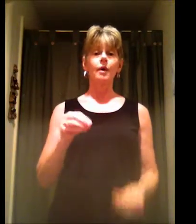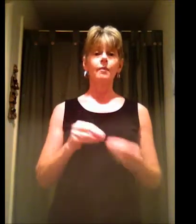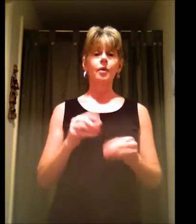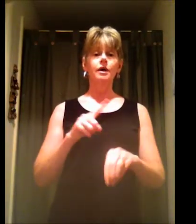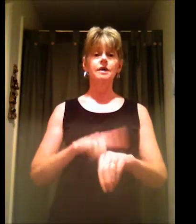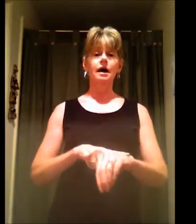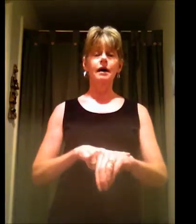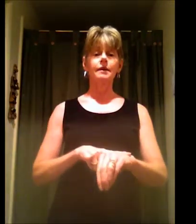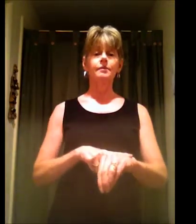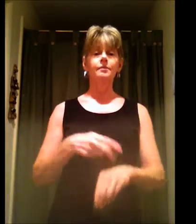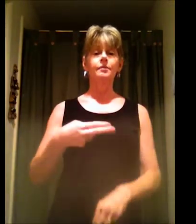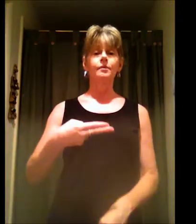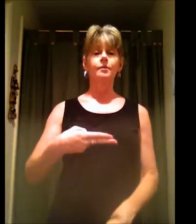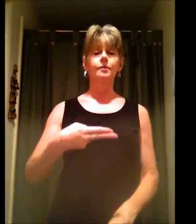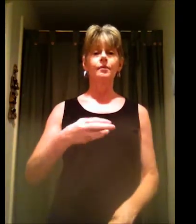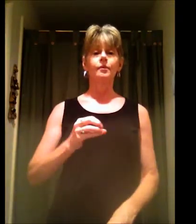One more time.